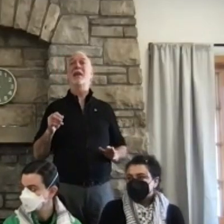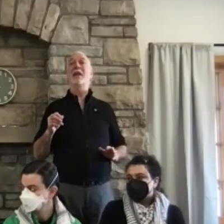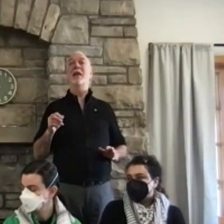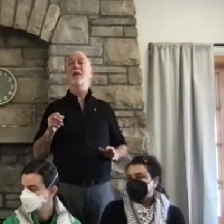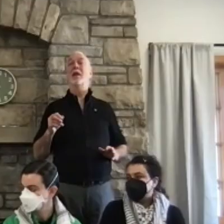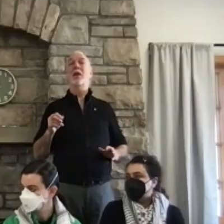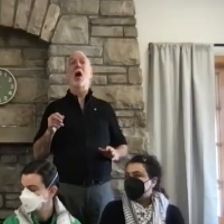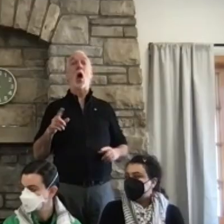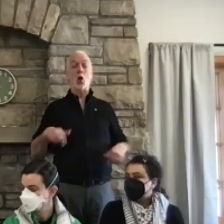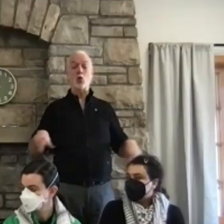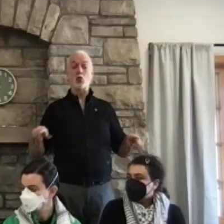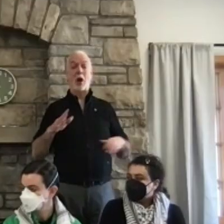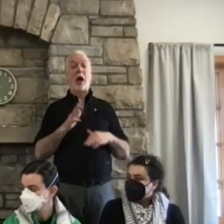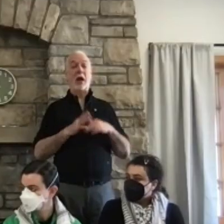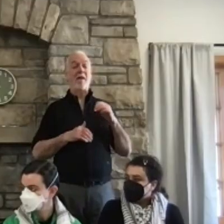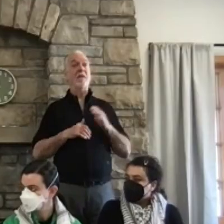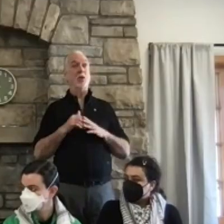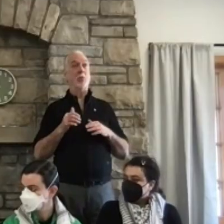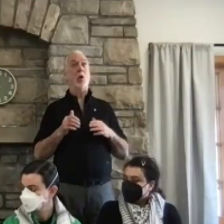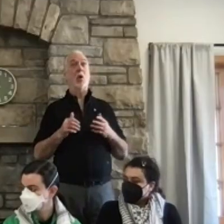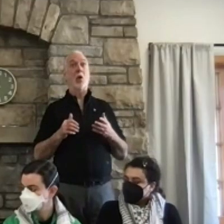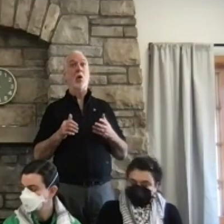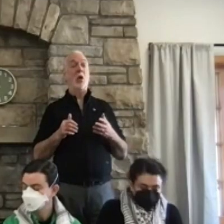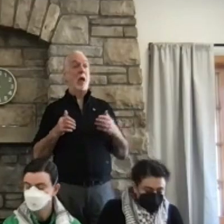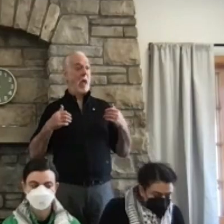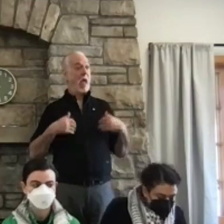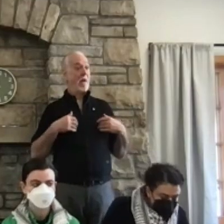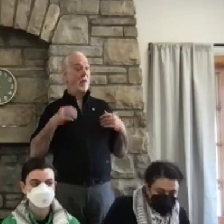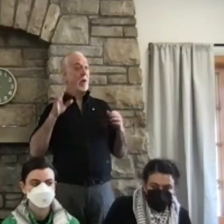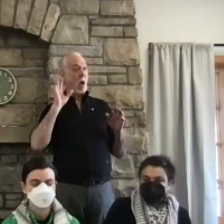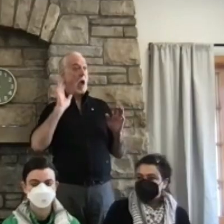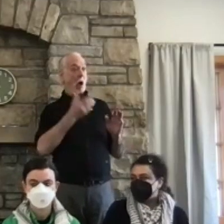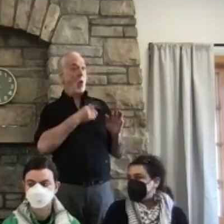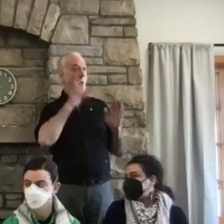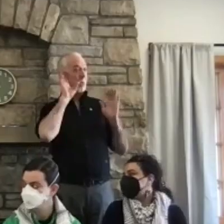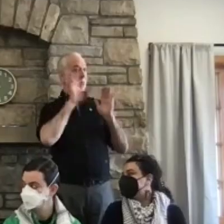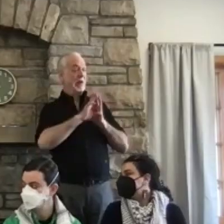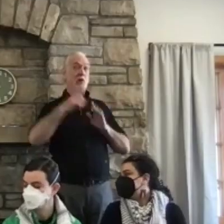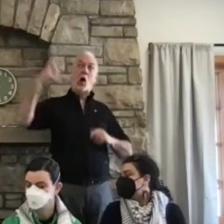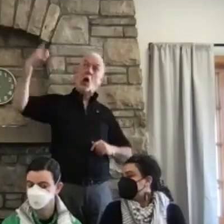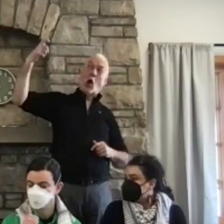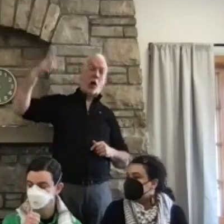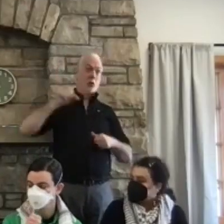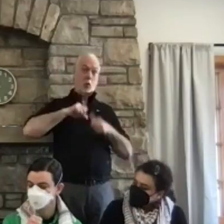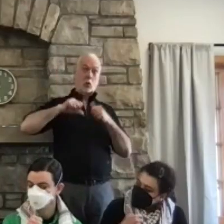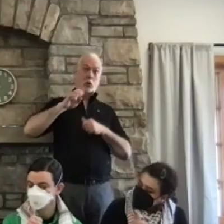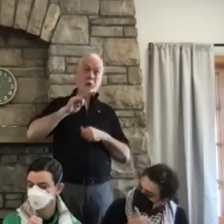comfortable with taking and posting pics to social media. Can you all speak to that?